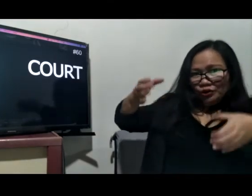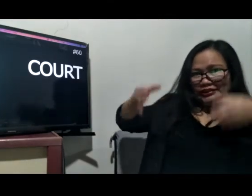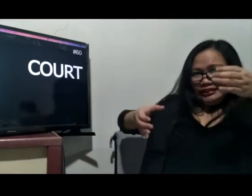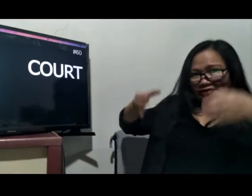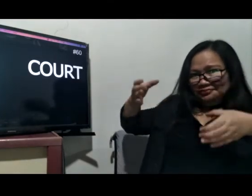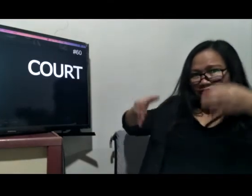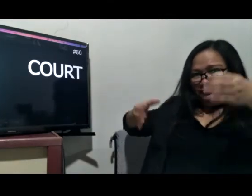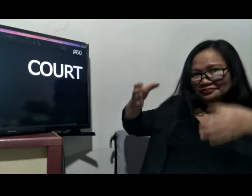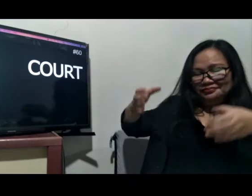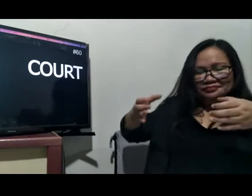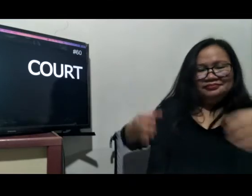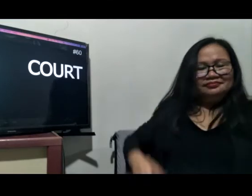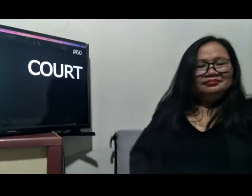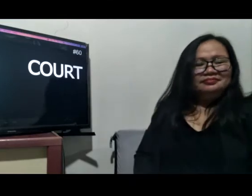court.